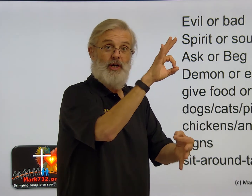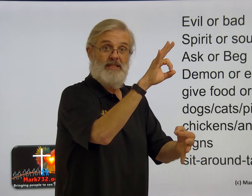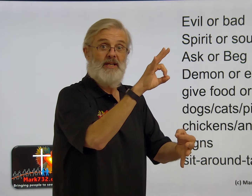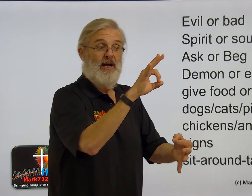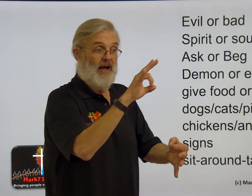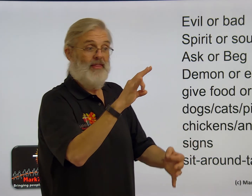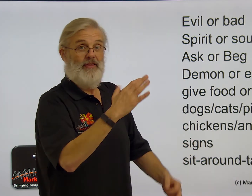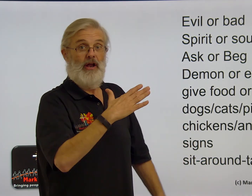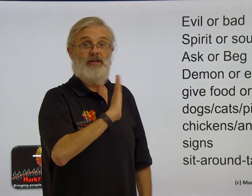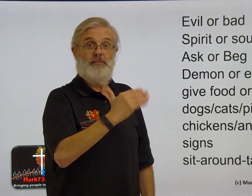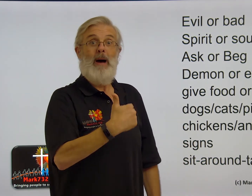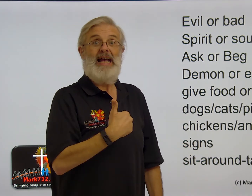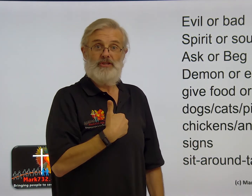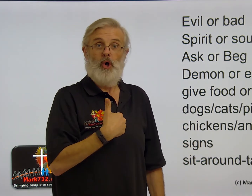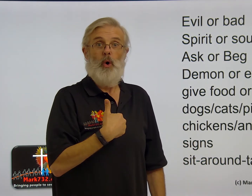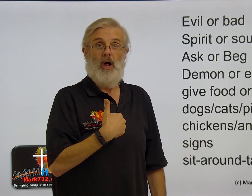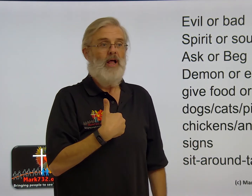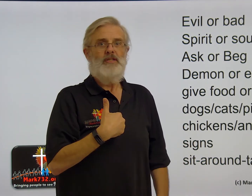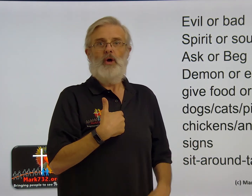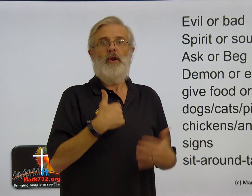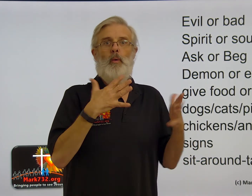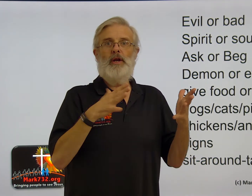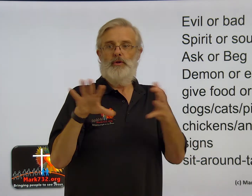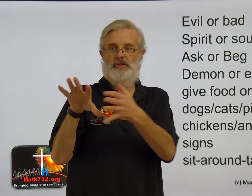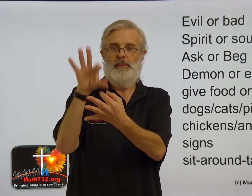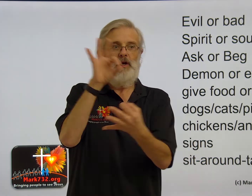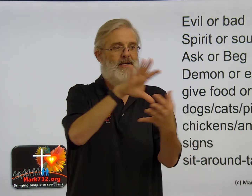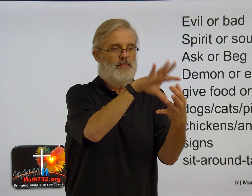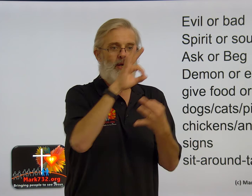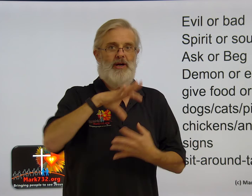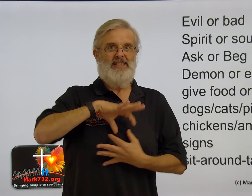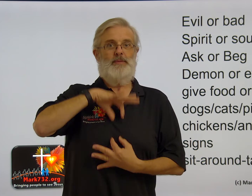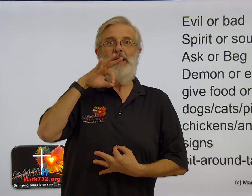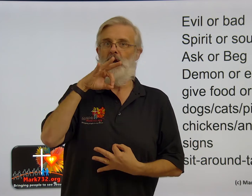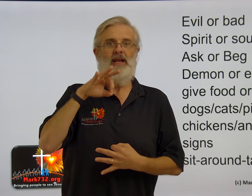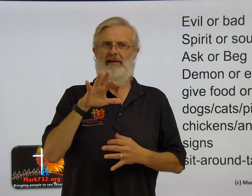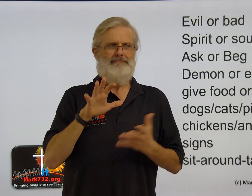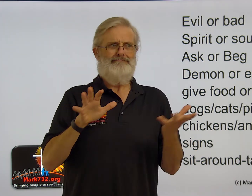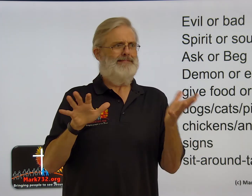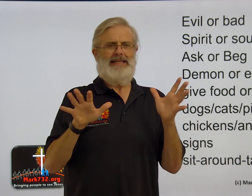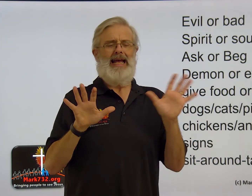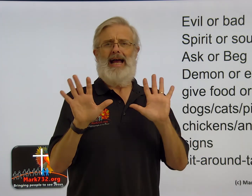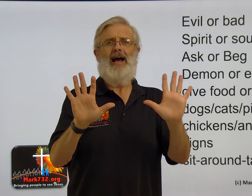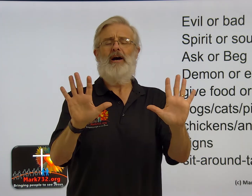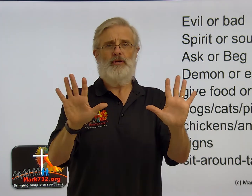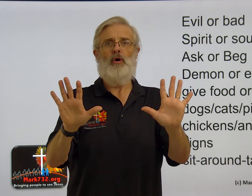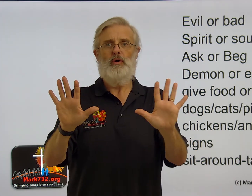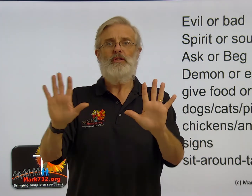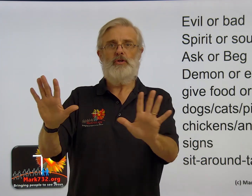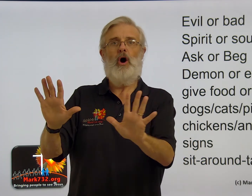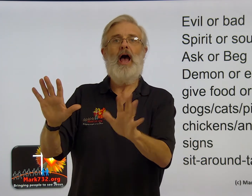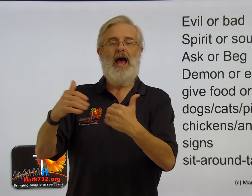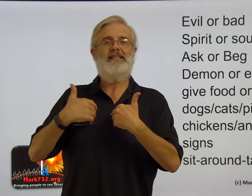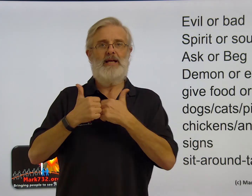and then there's my soul so I don't want to do spirit spirit spirit no so I separate